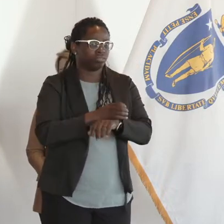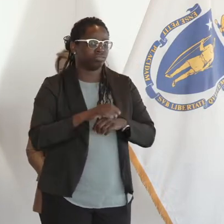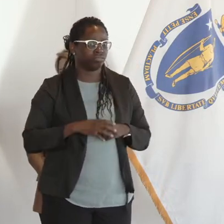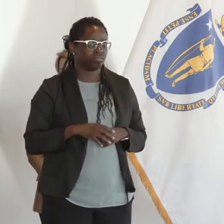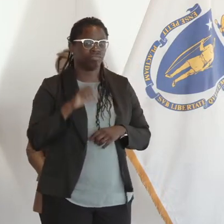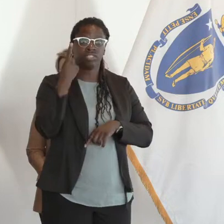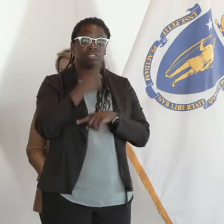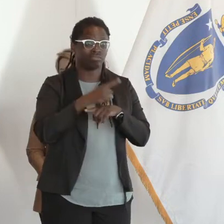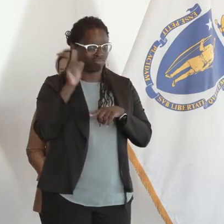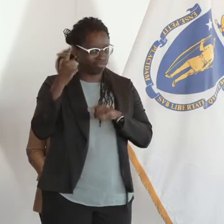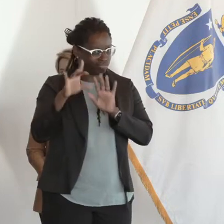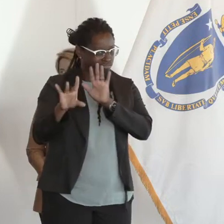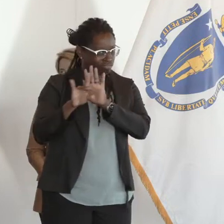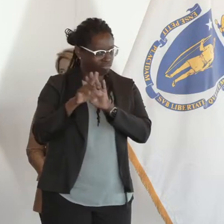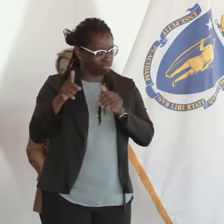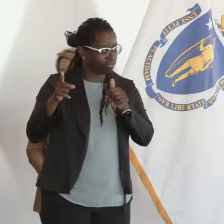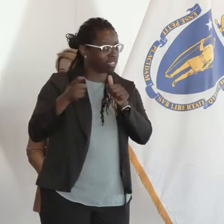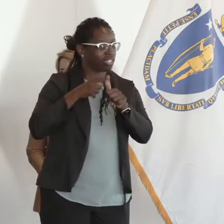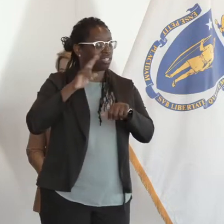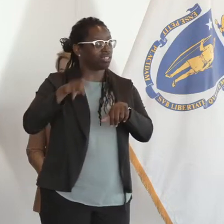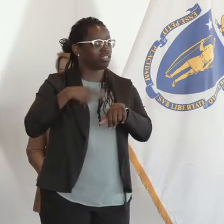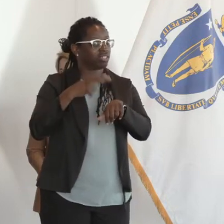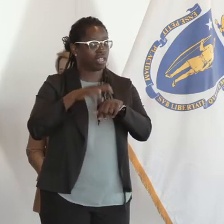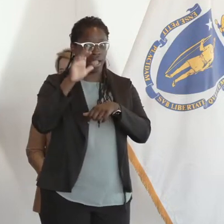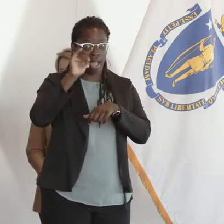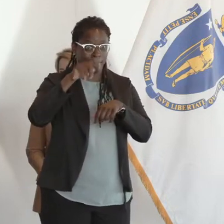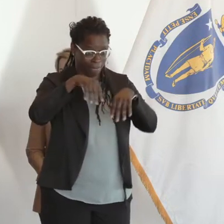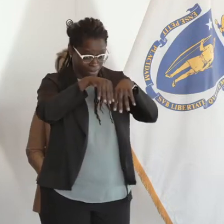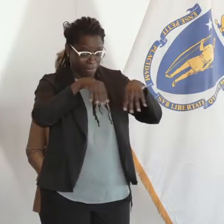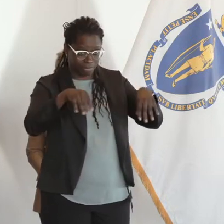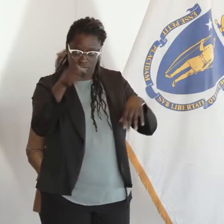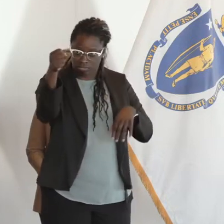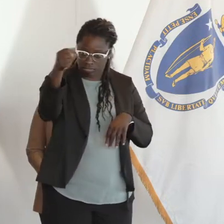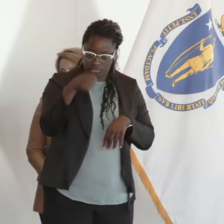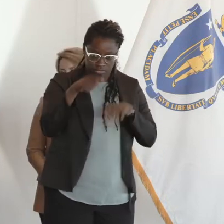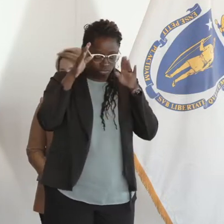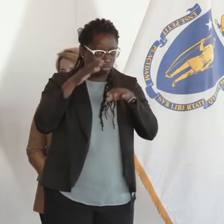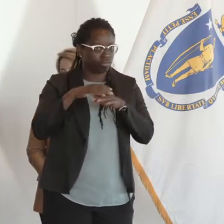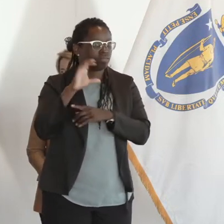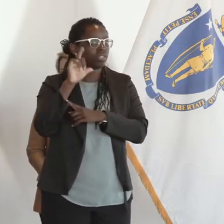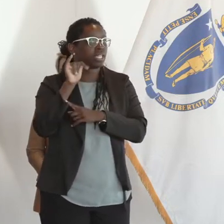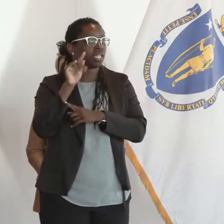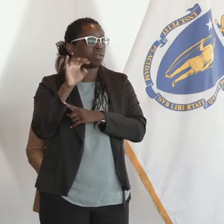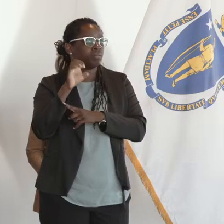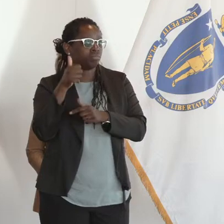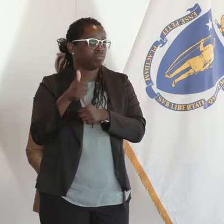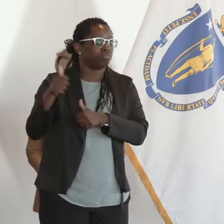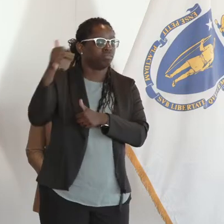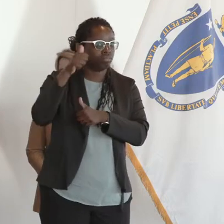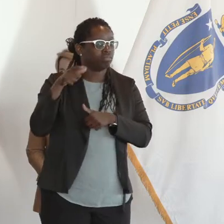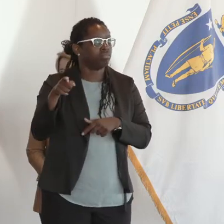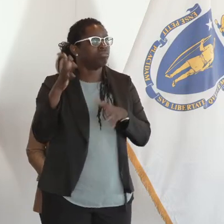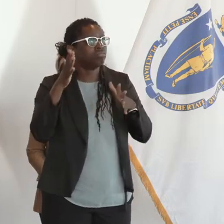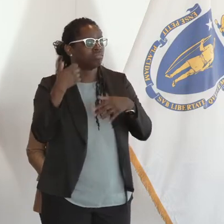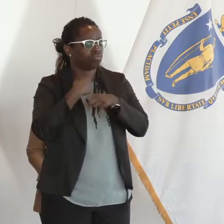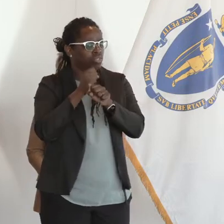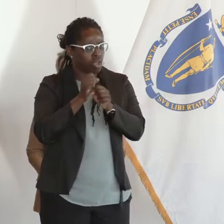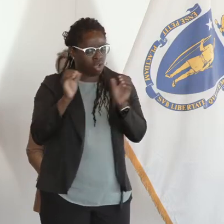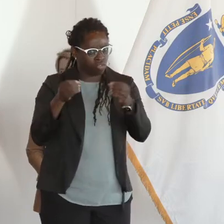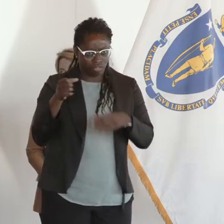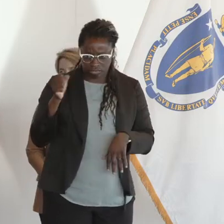nation's first cabinet-level climate chief and created the Office of Climate Innovation and